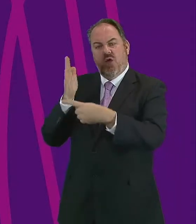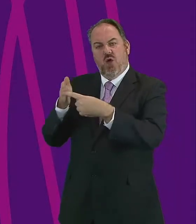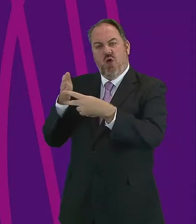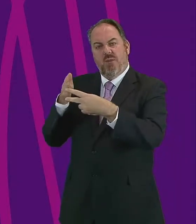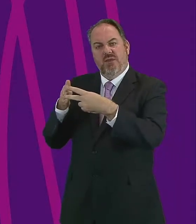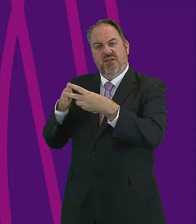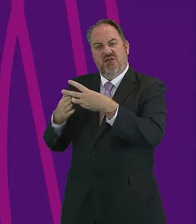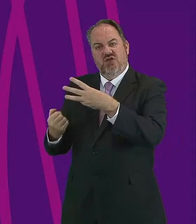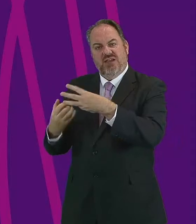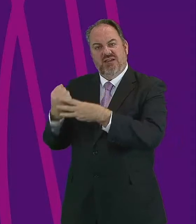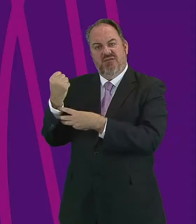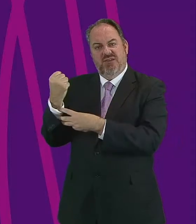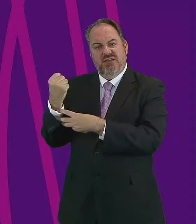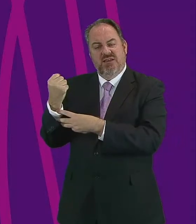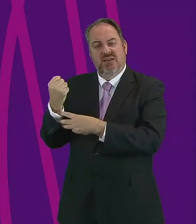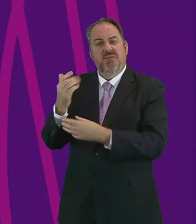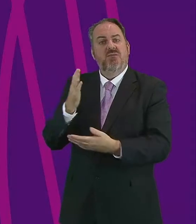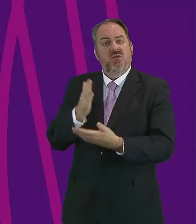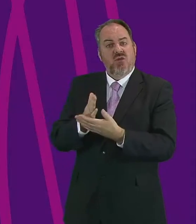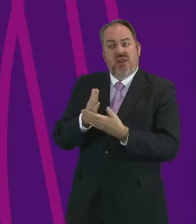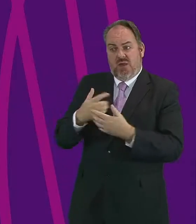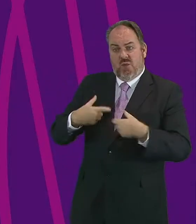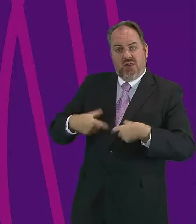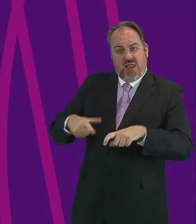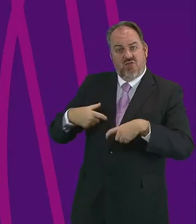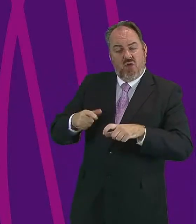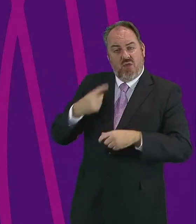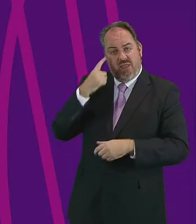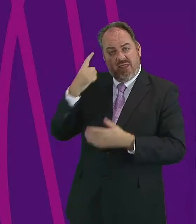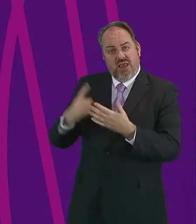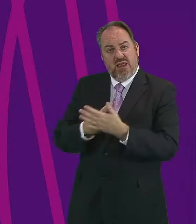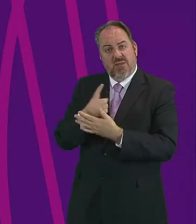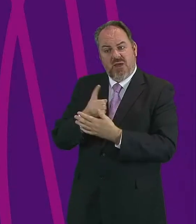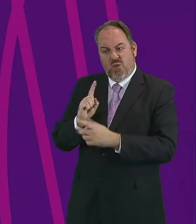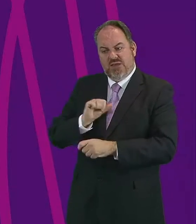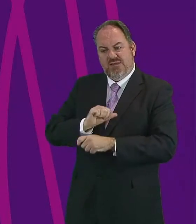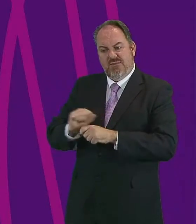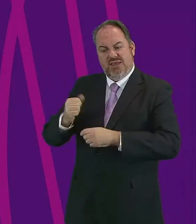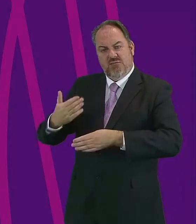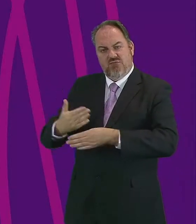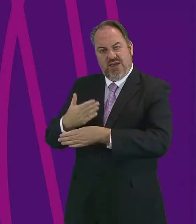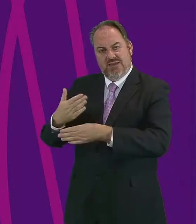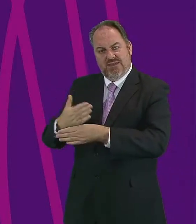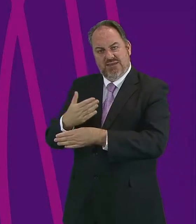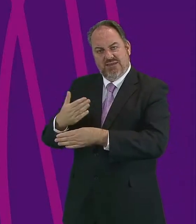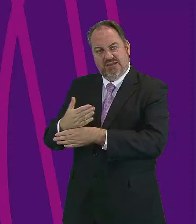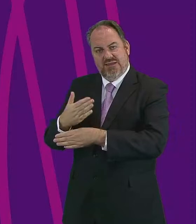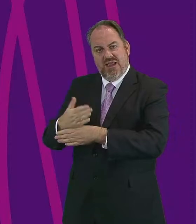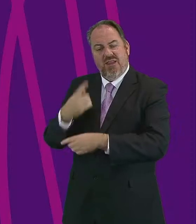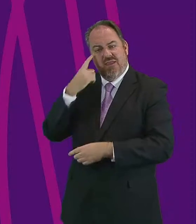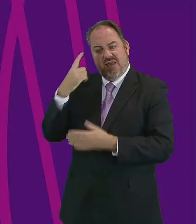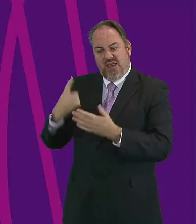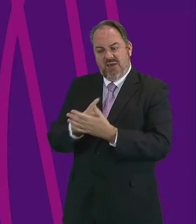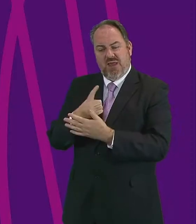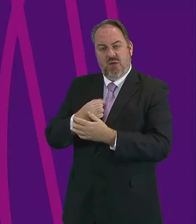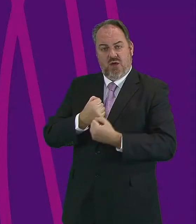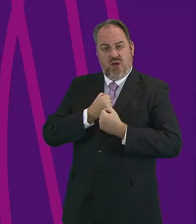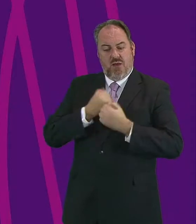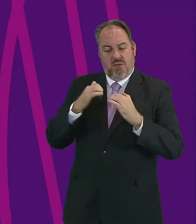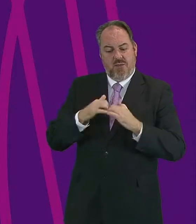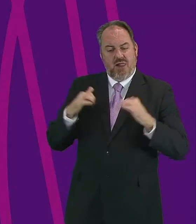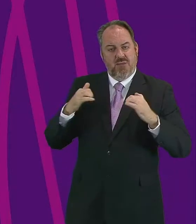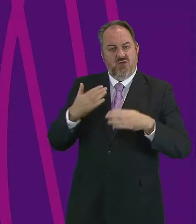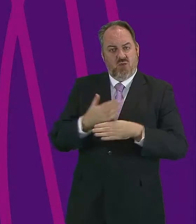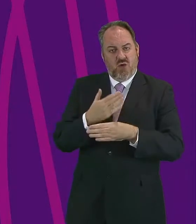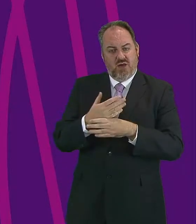We will continue to work to consider carefully recommendations and best practice coming from the work that is being undertaken by the Parliament, stakeholders